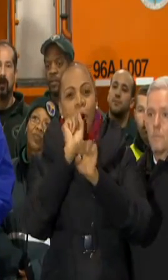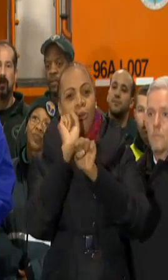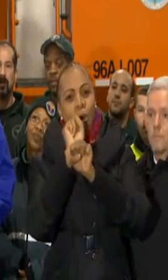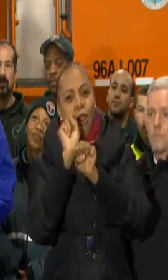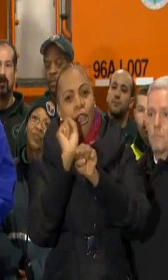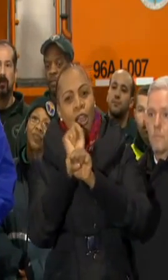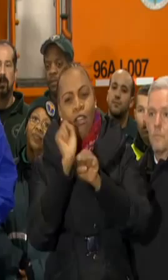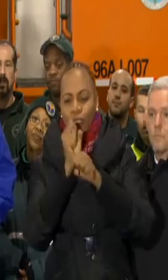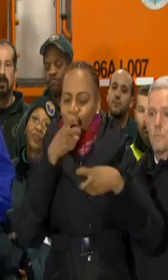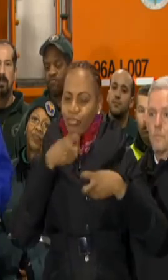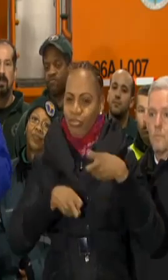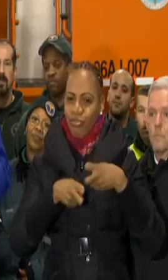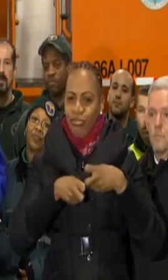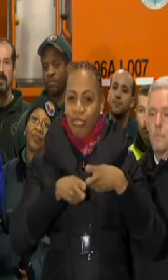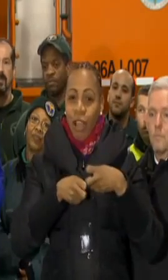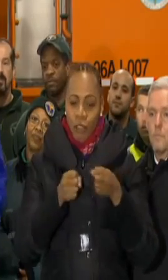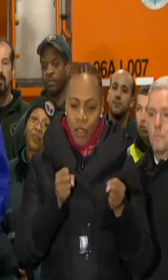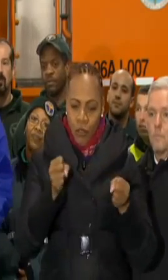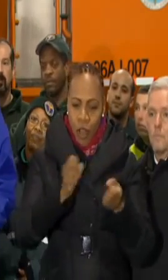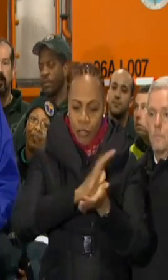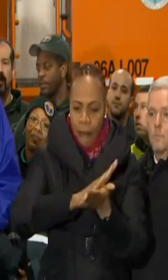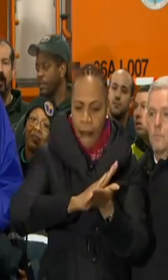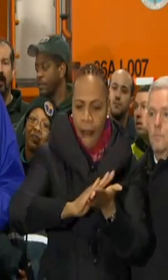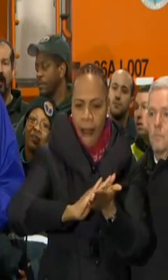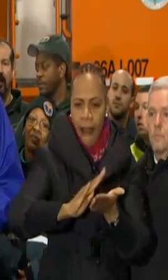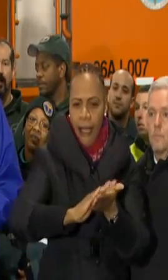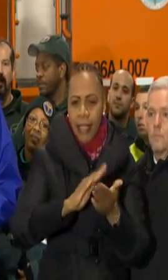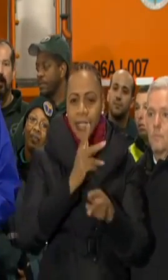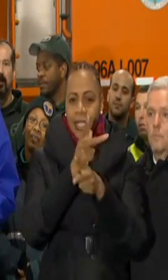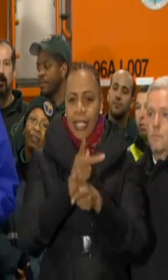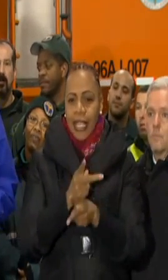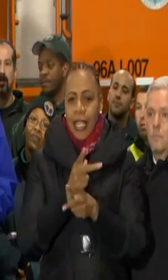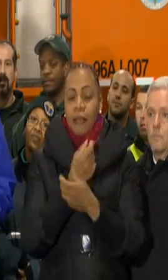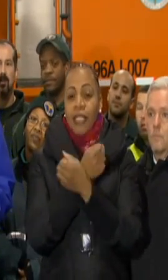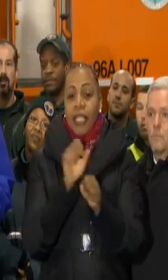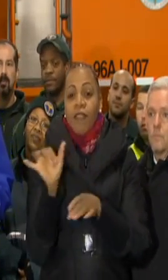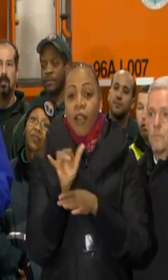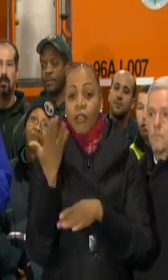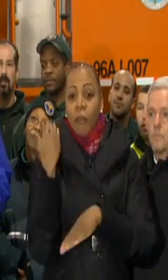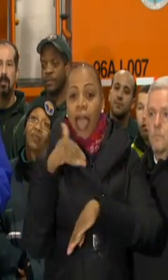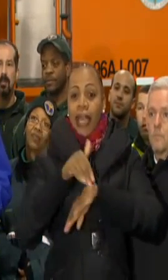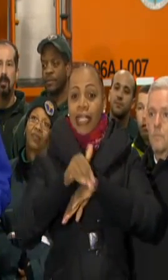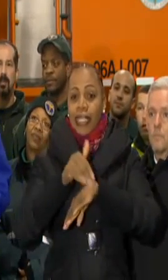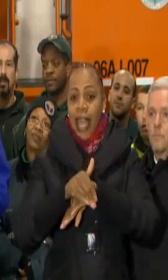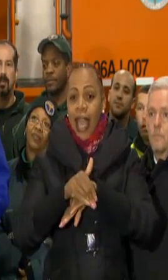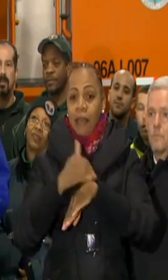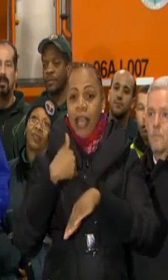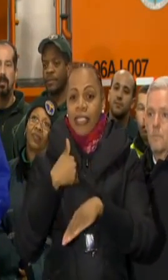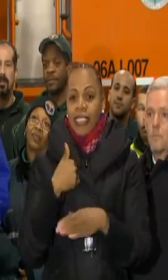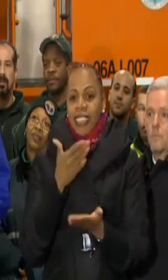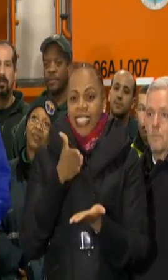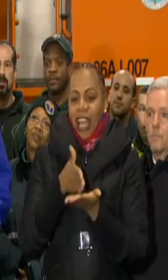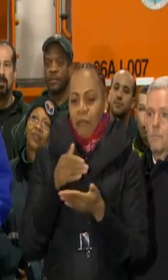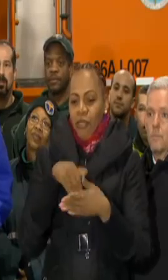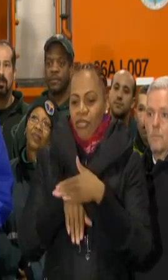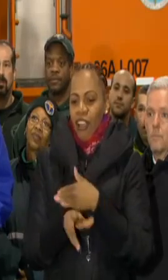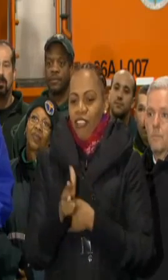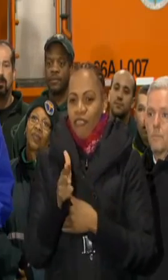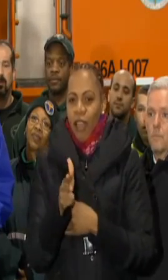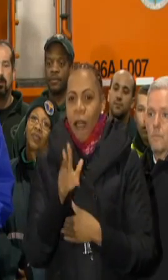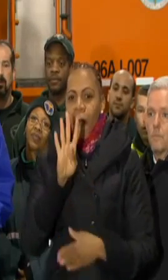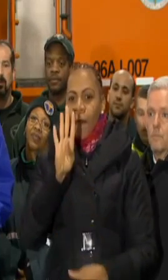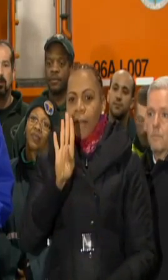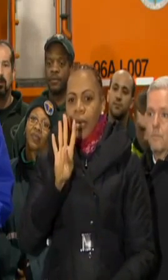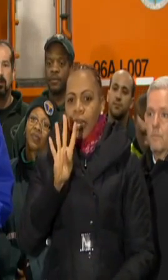the roads and keep things safe. I also had the honor last night of stopping by my home garage at BK6